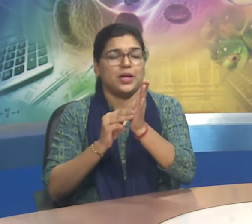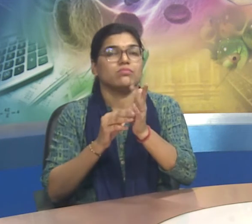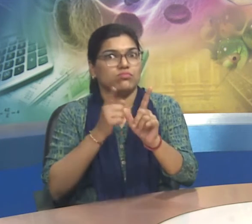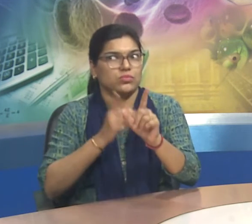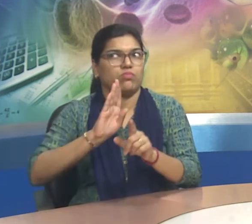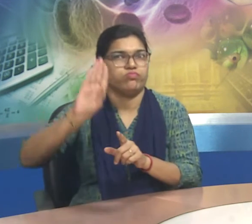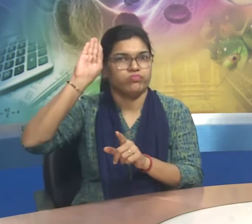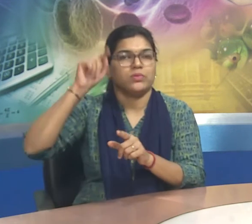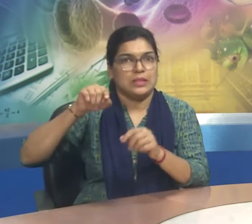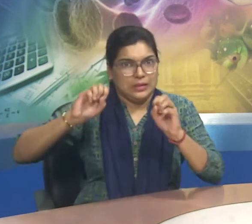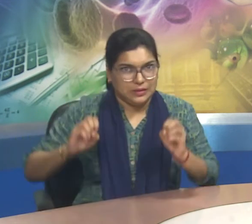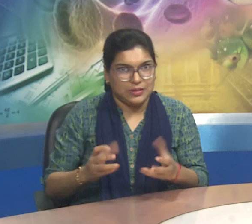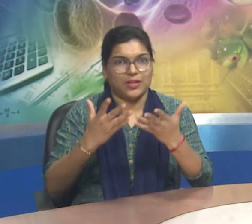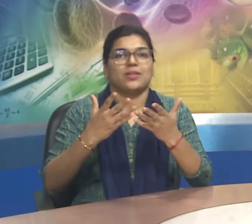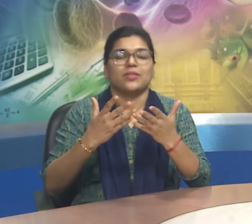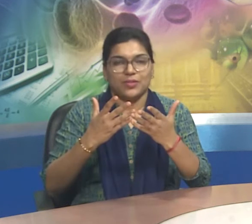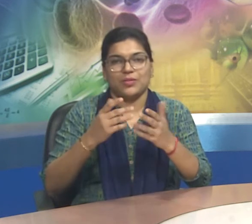It was 2 million years ago.